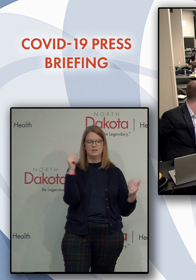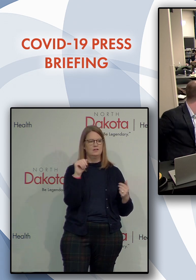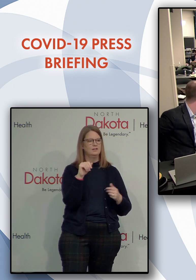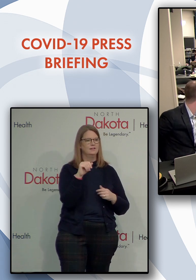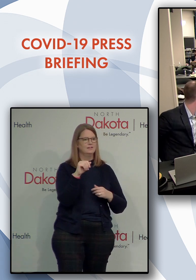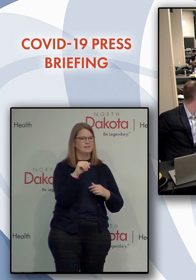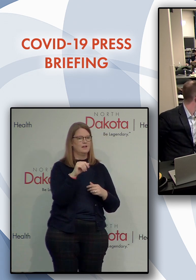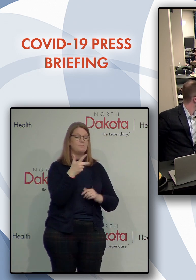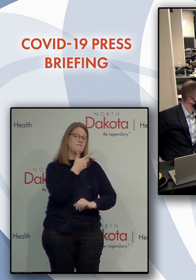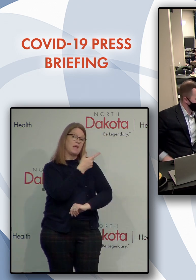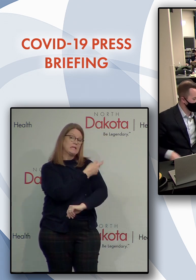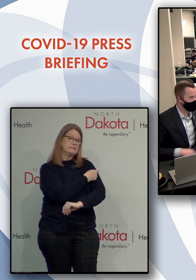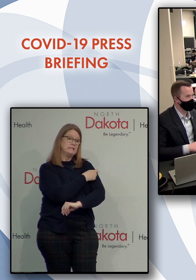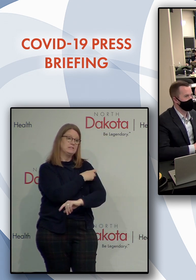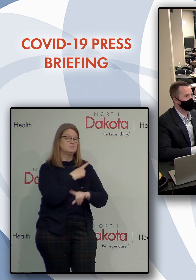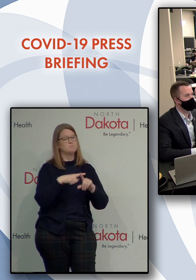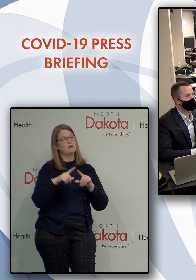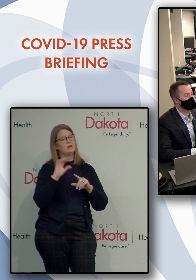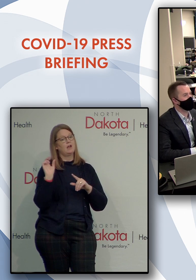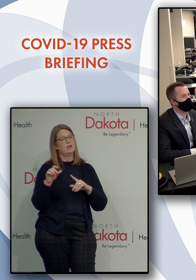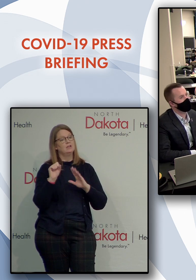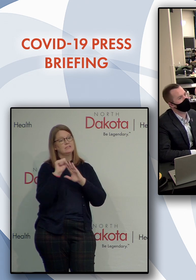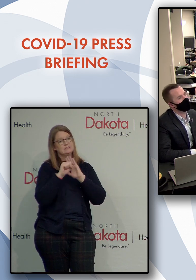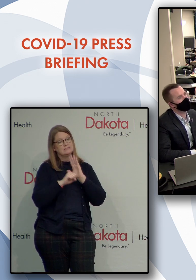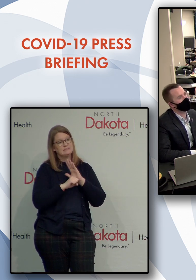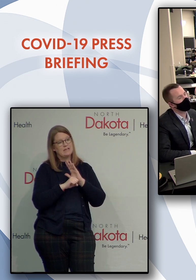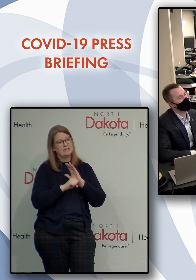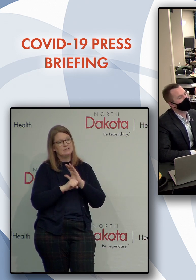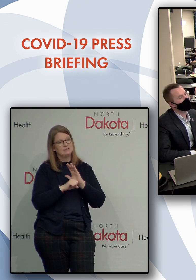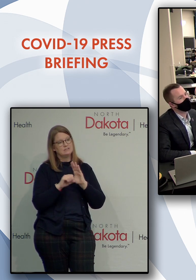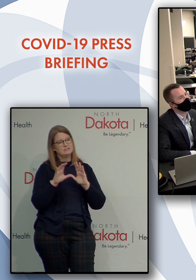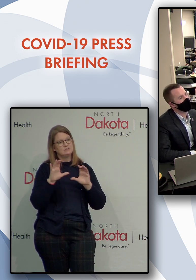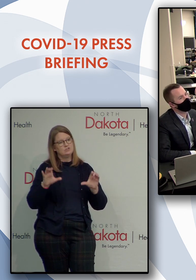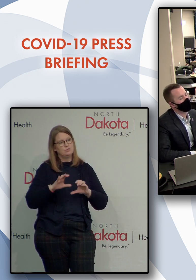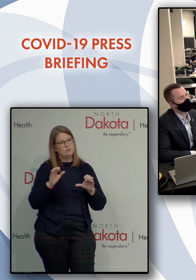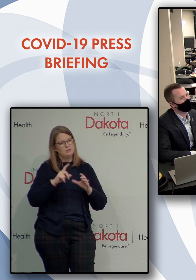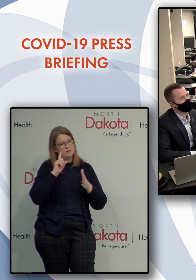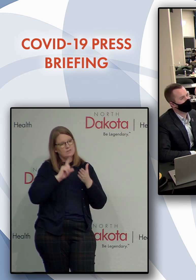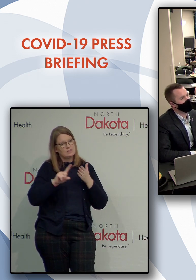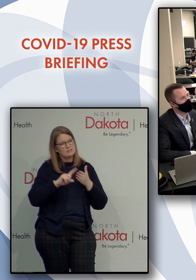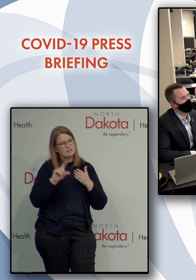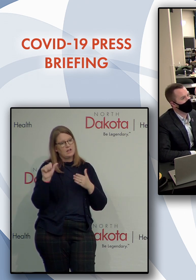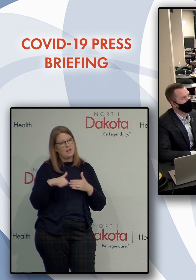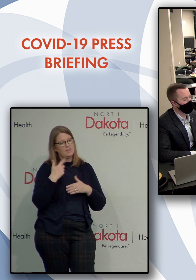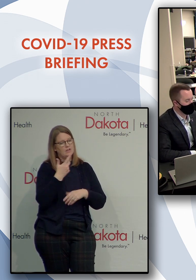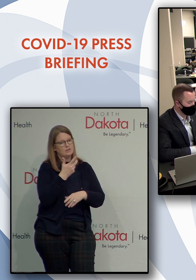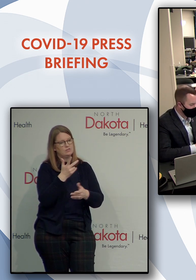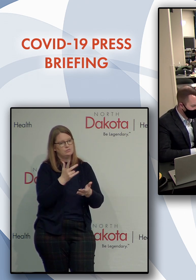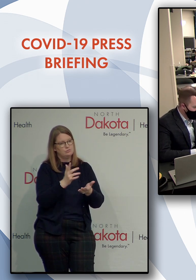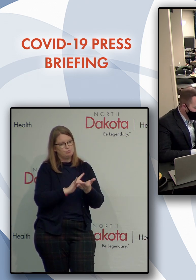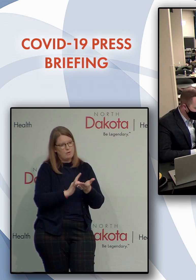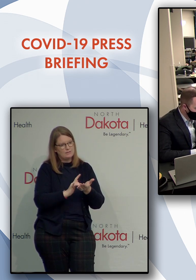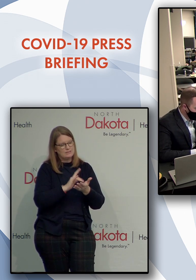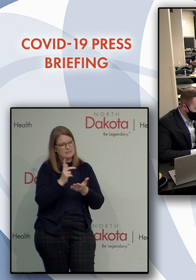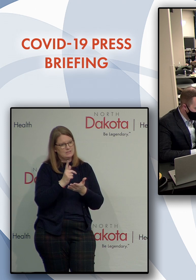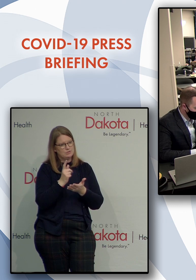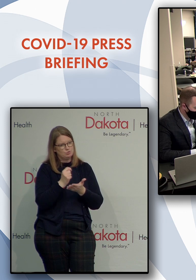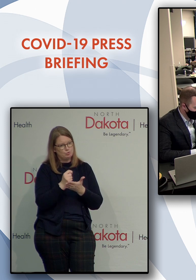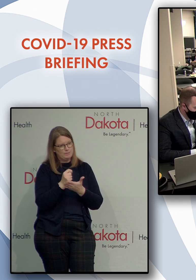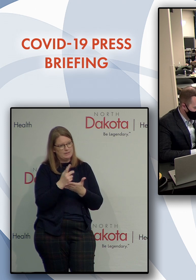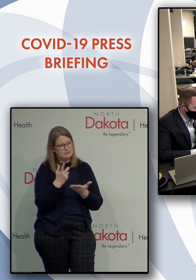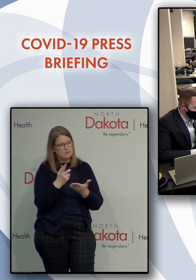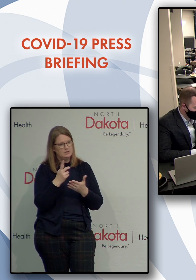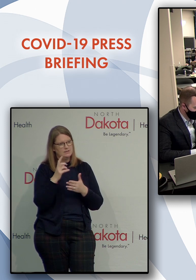Besides vaccines, what is the state doing to investigate other existing drugs and/or treatments? The U.S. Senate has been holding hearings on